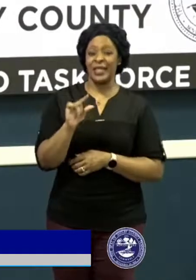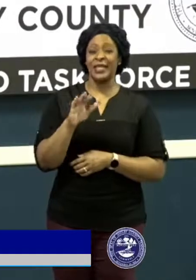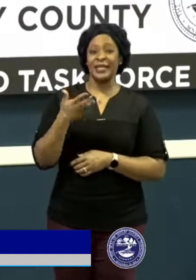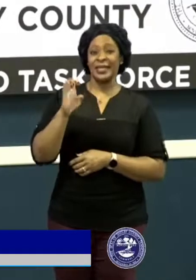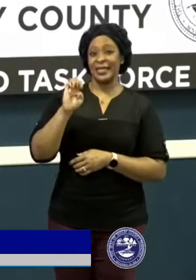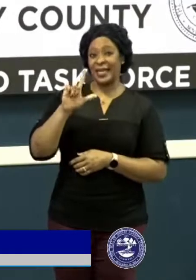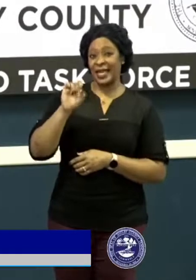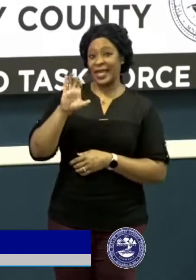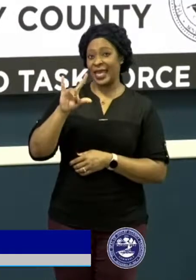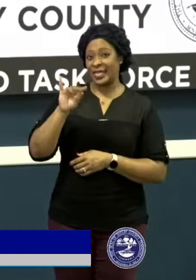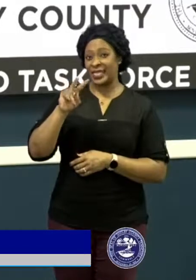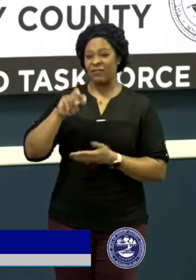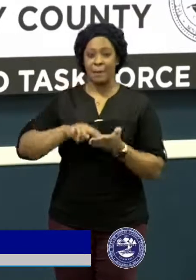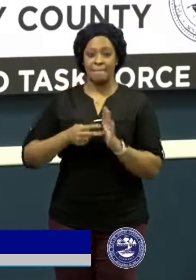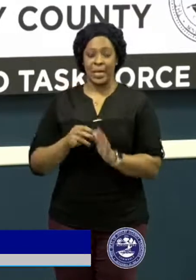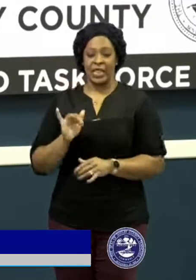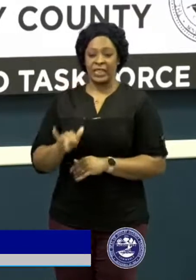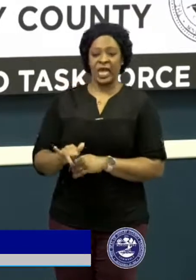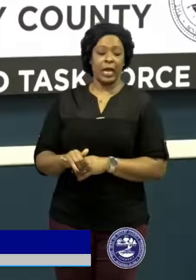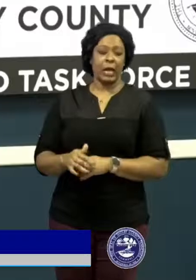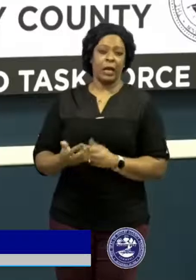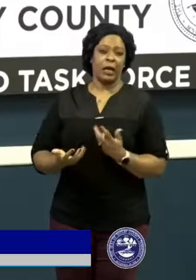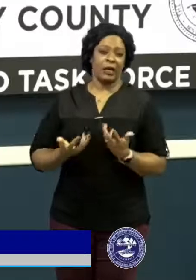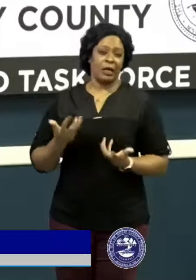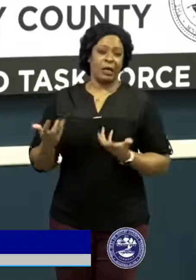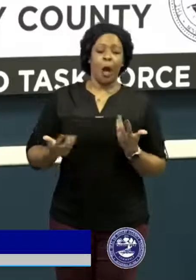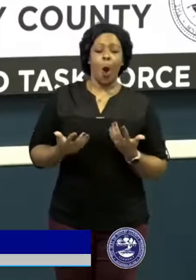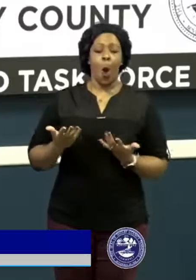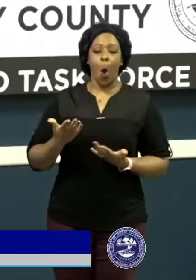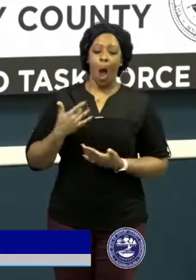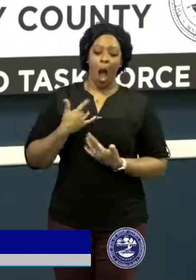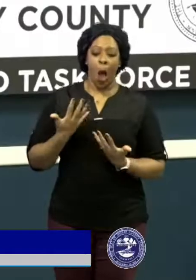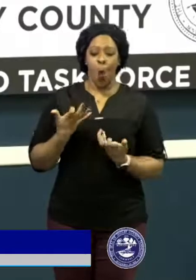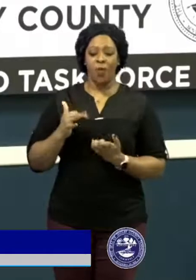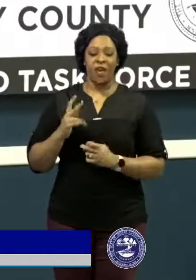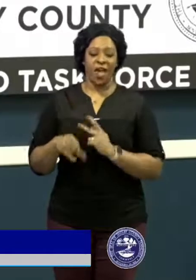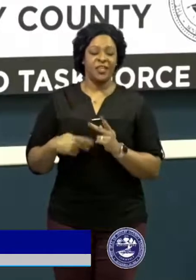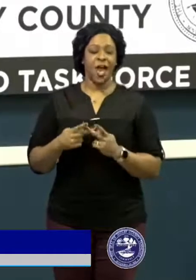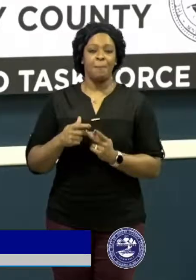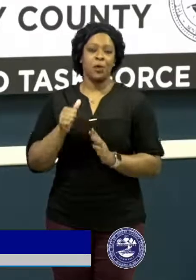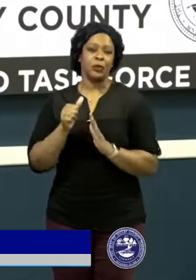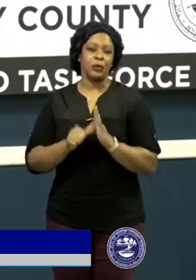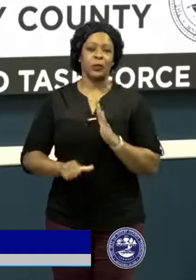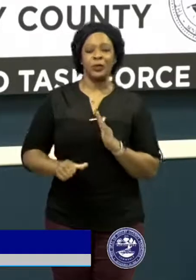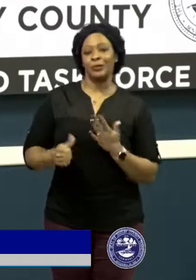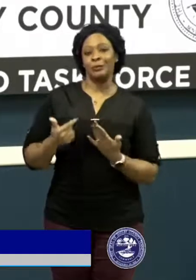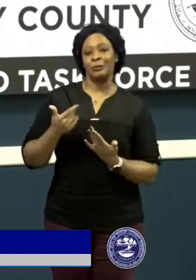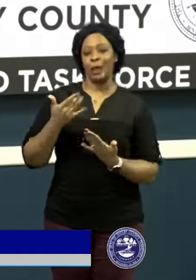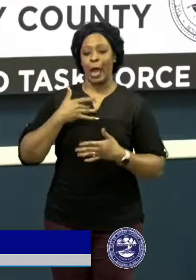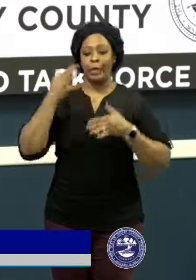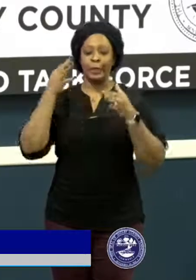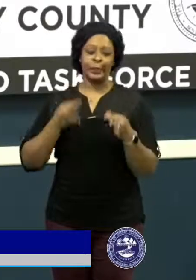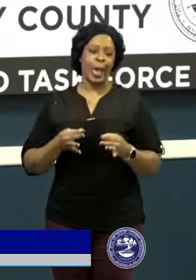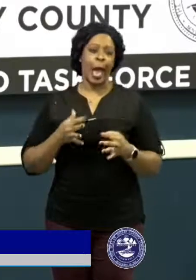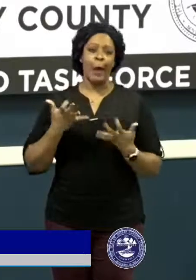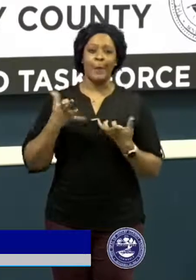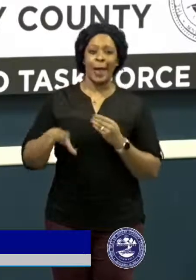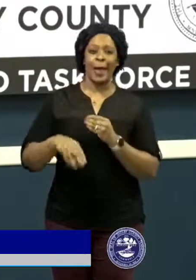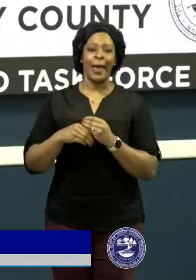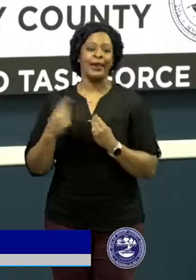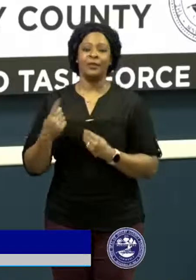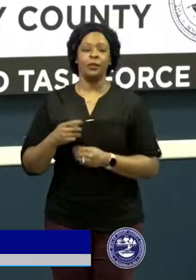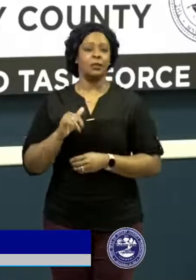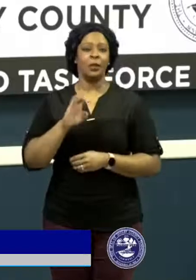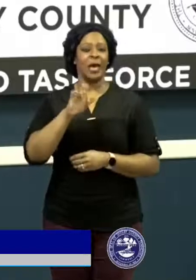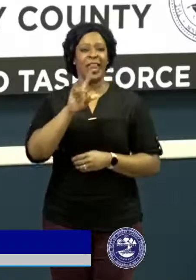Elective doesn't mean that it's some kind of cosmetic surgery that can be waited, that you can just choosing to do. Elective is